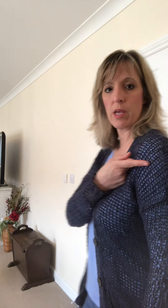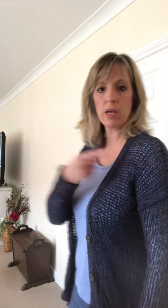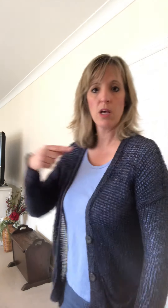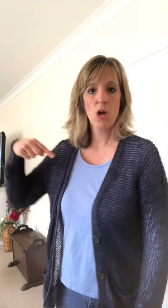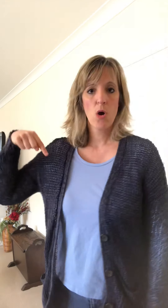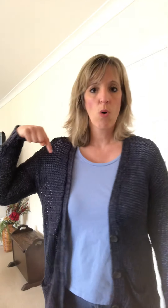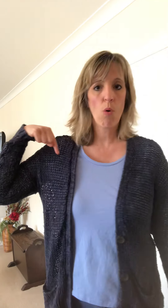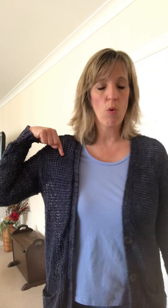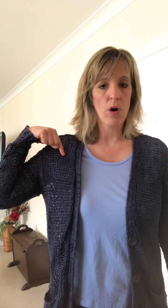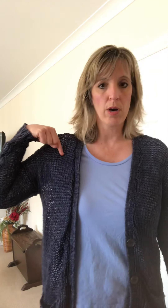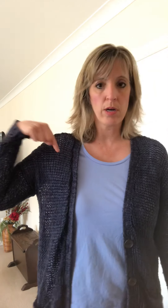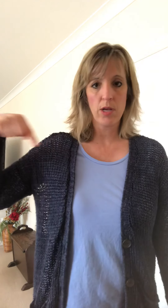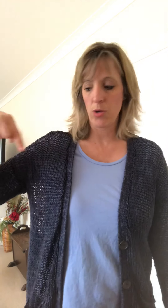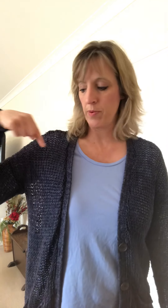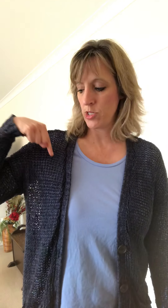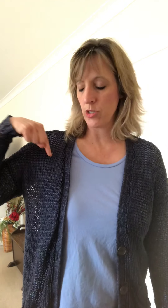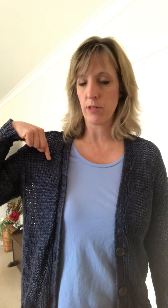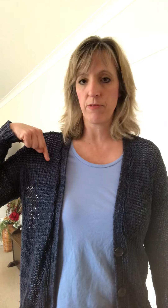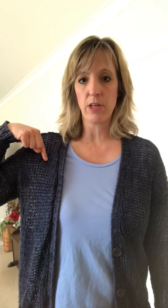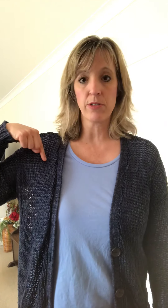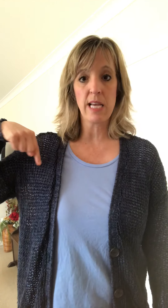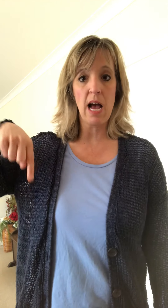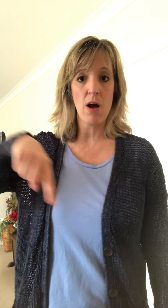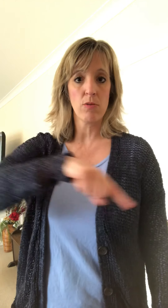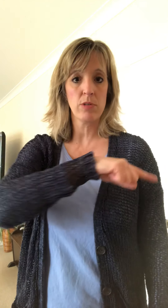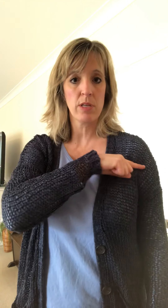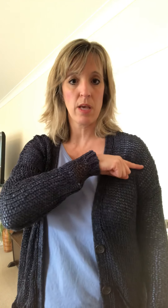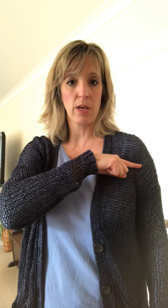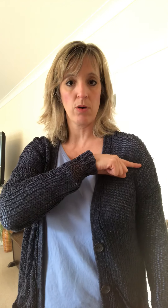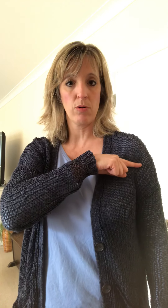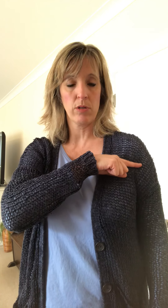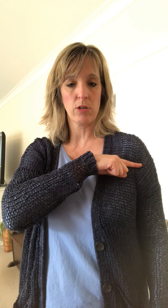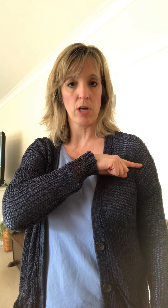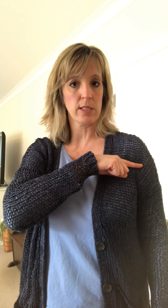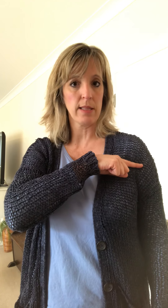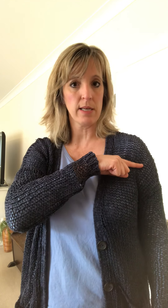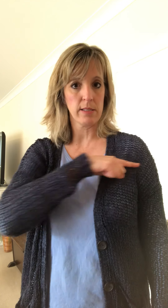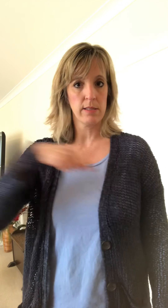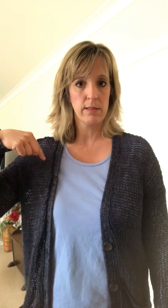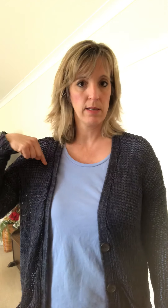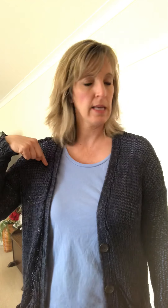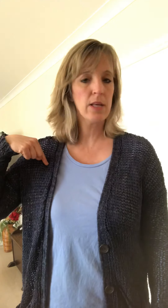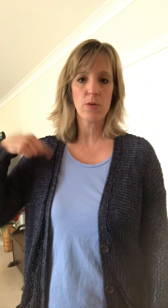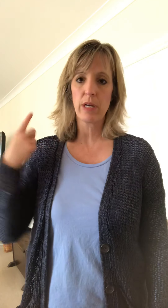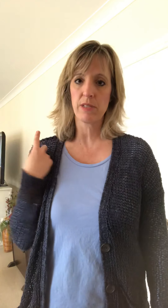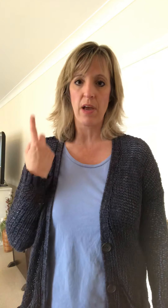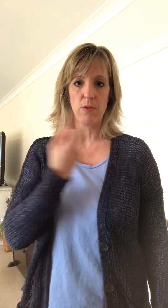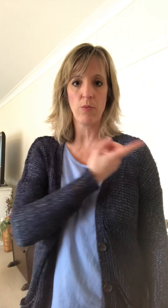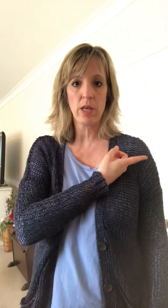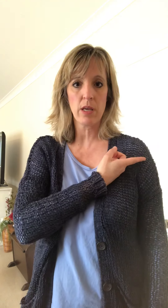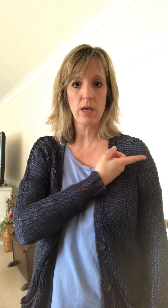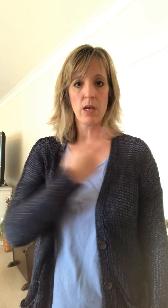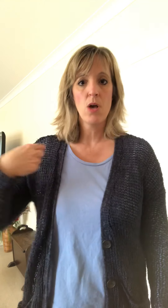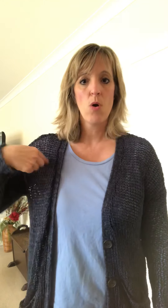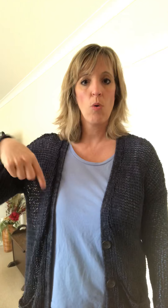We. Or you put your finger down and go across like this. Either way is fine. We